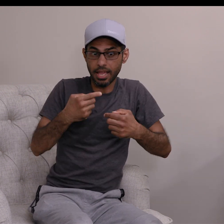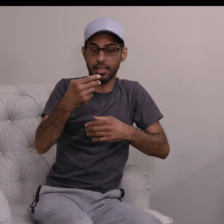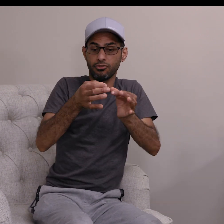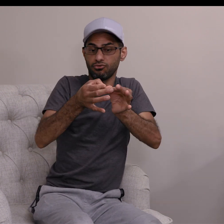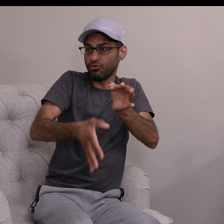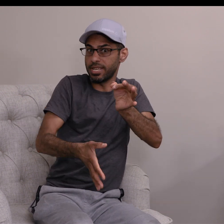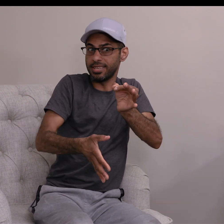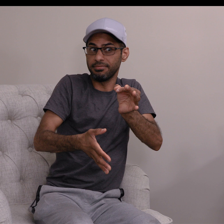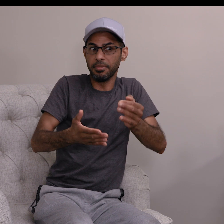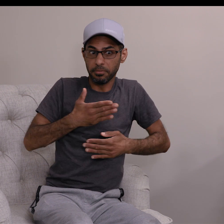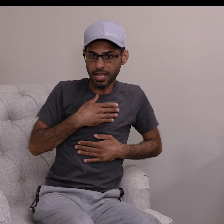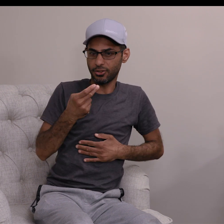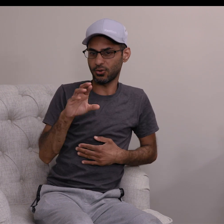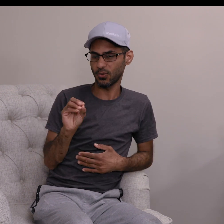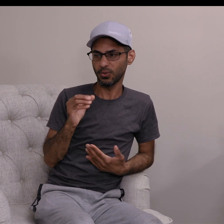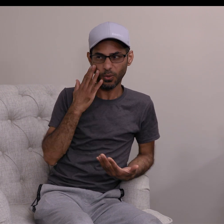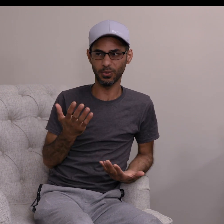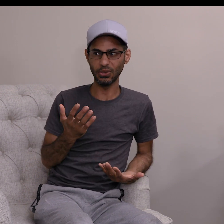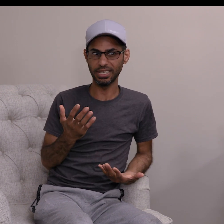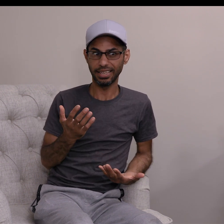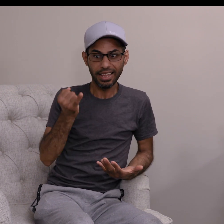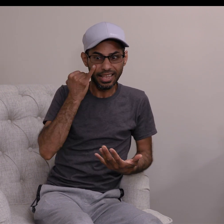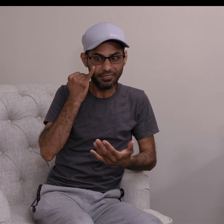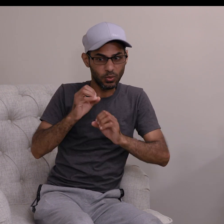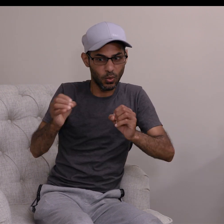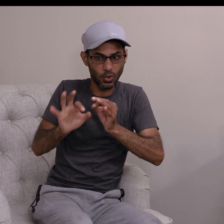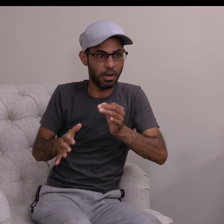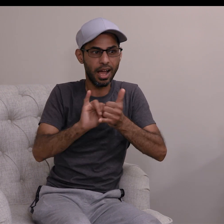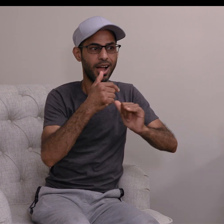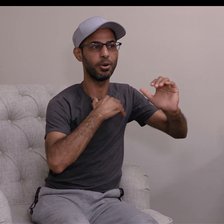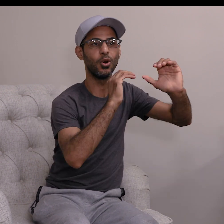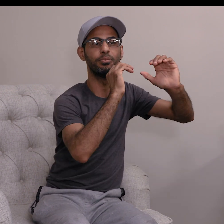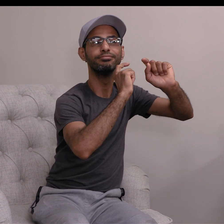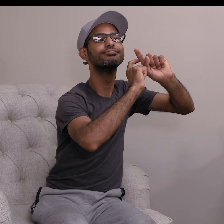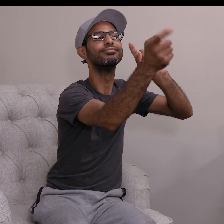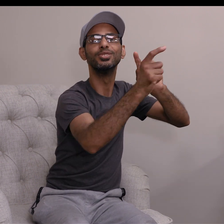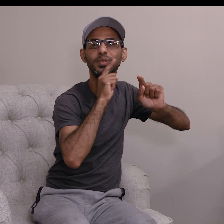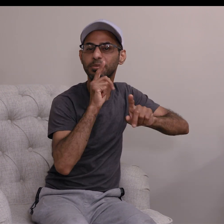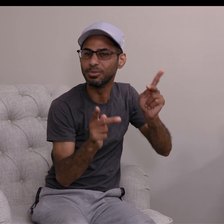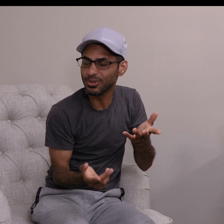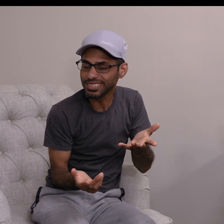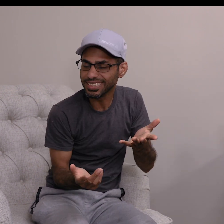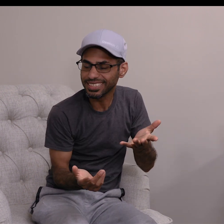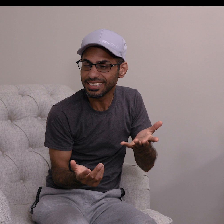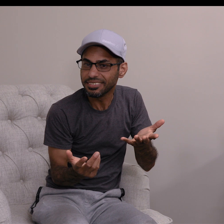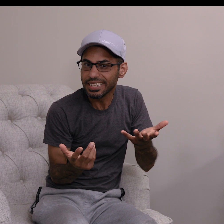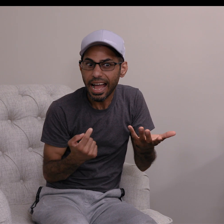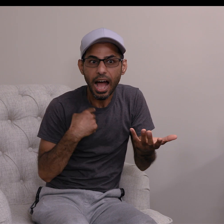think for me, having the interpreters, that is such a lifesaver, because before, if we didn't